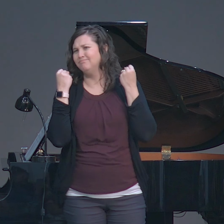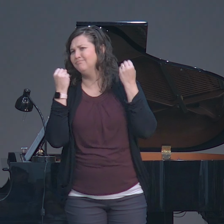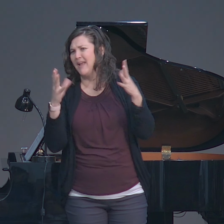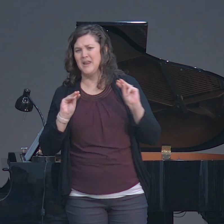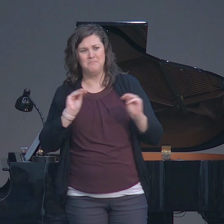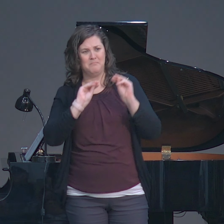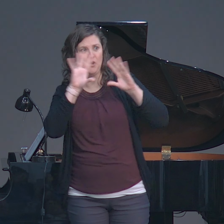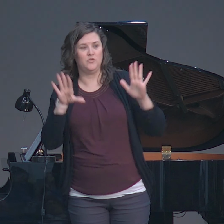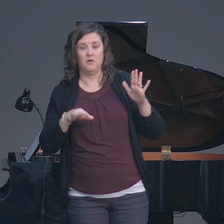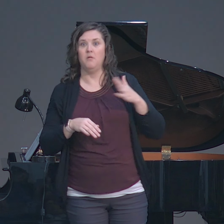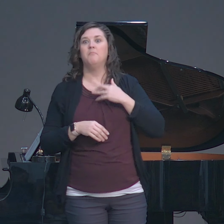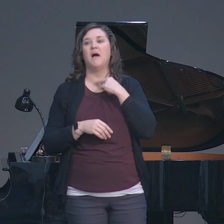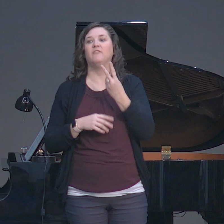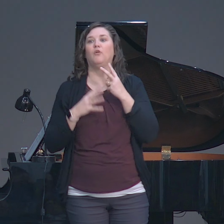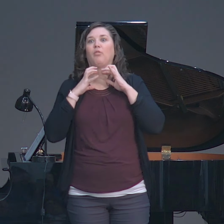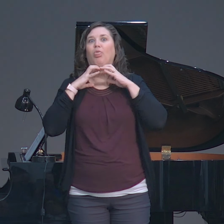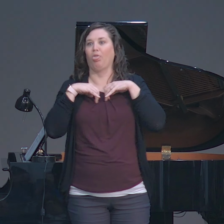a miracle in my voice.